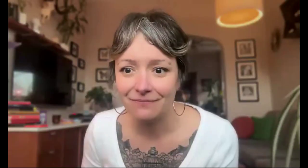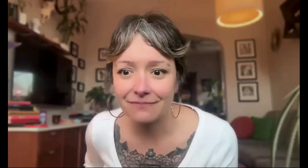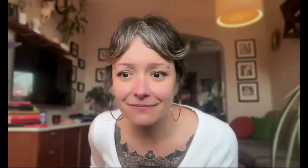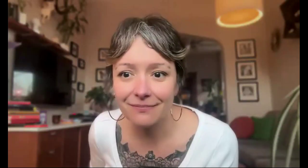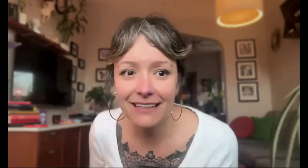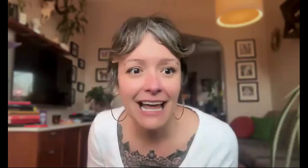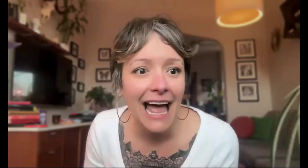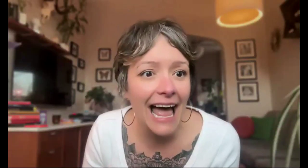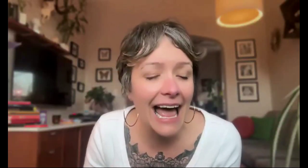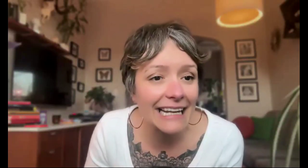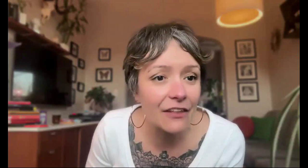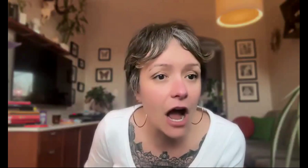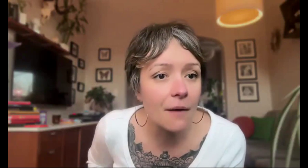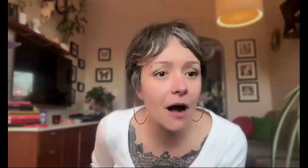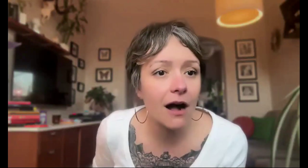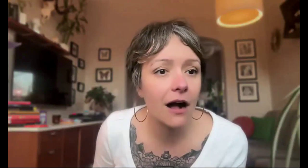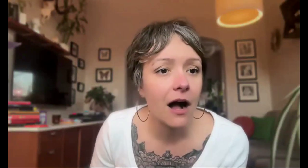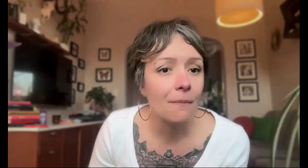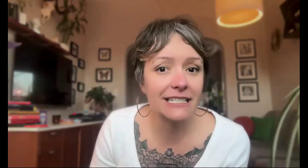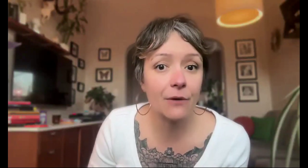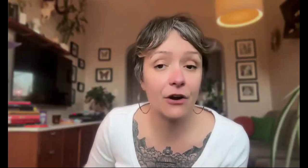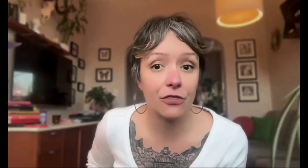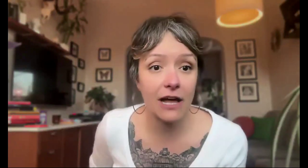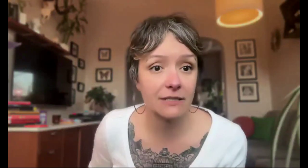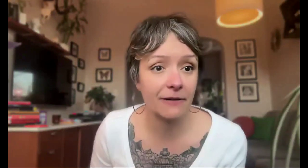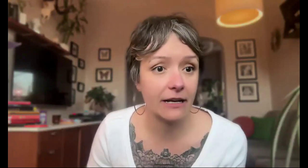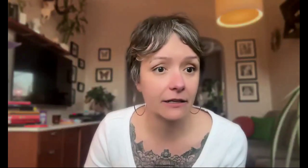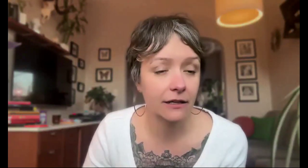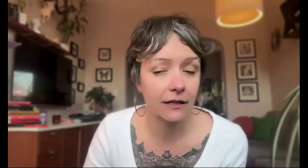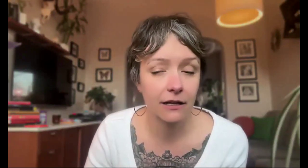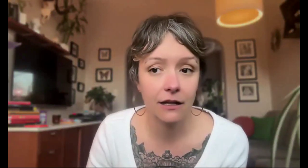Phenomenal. Any other Marcia, what are your thoughts, my friend?